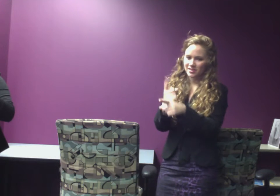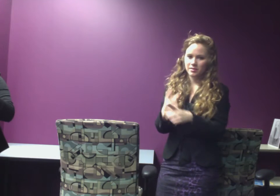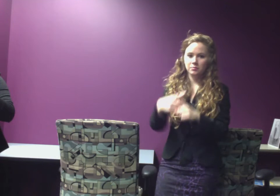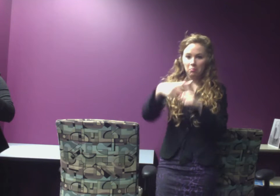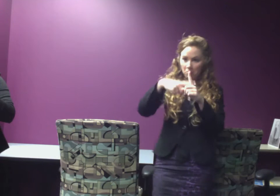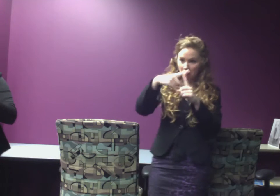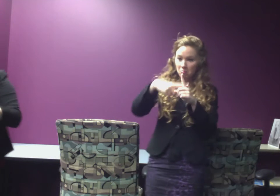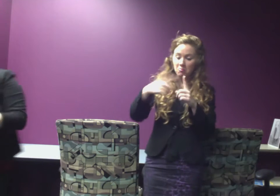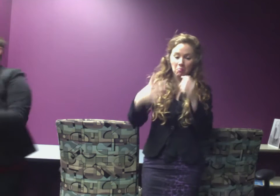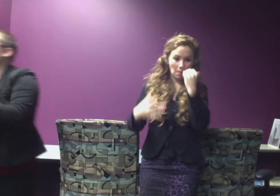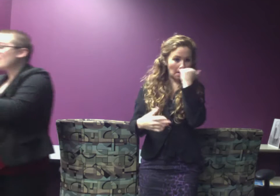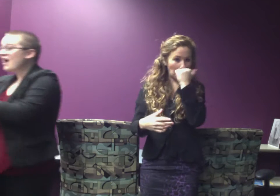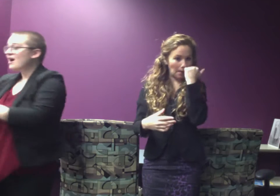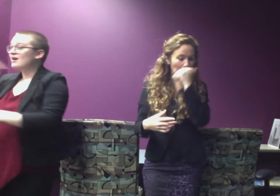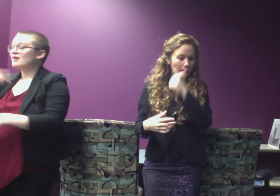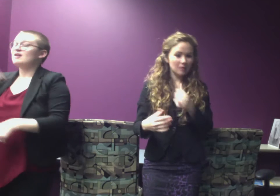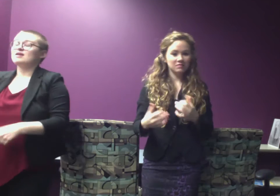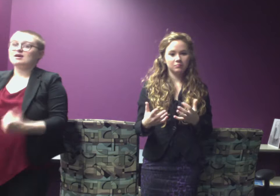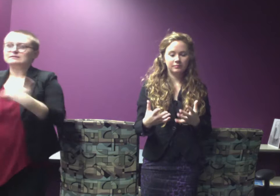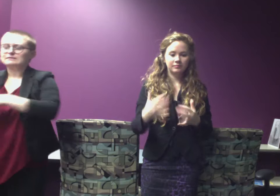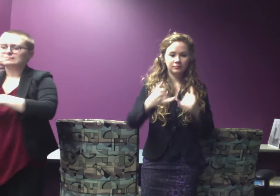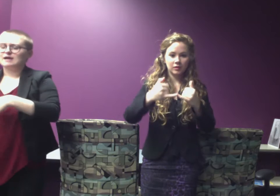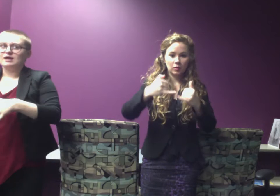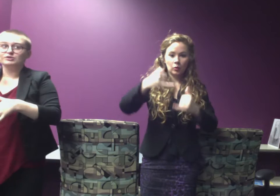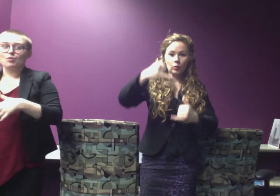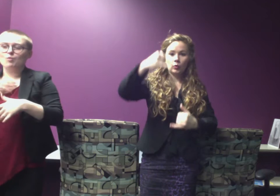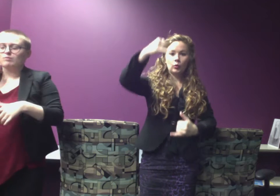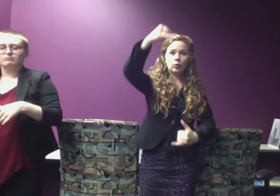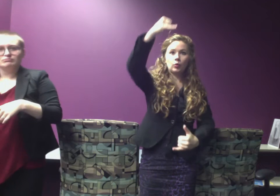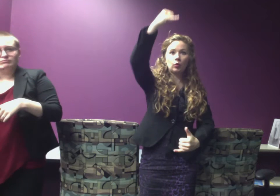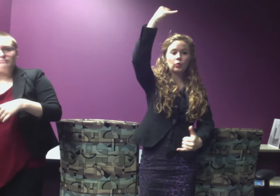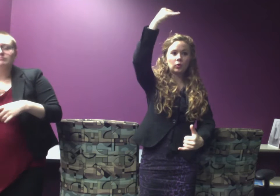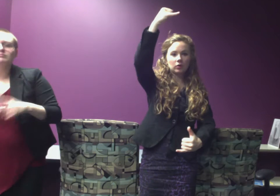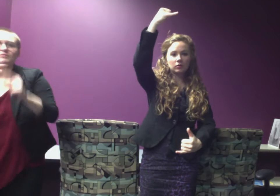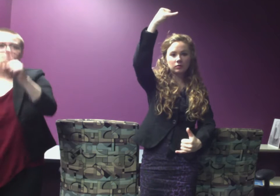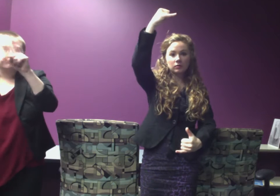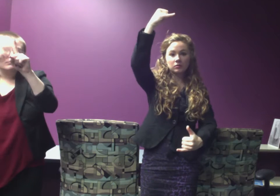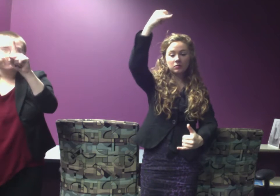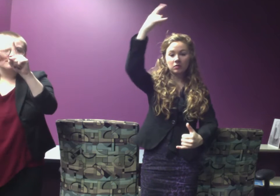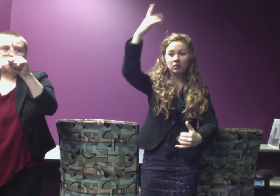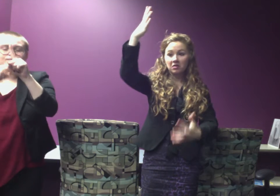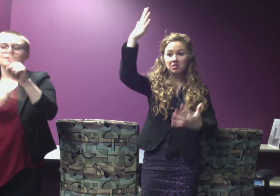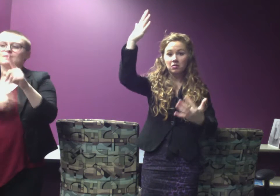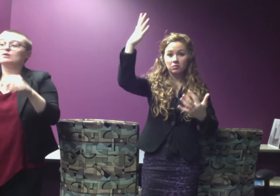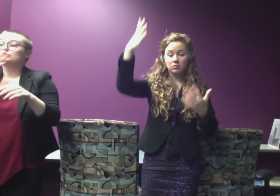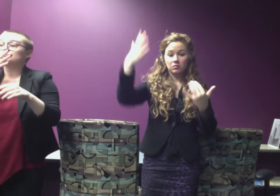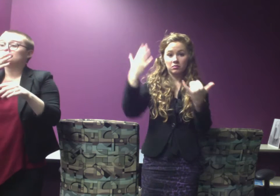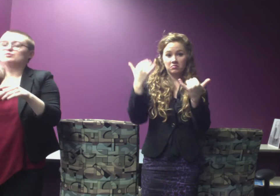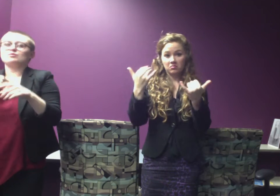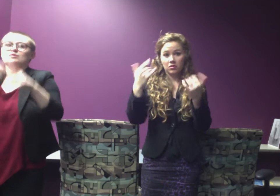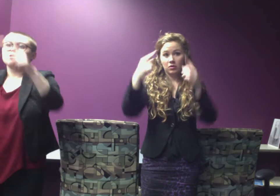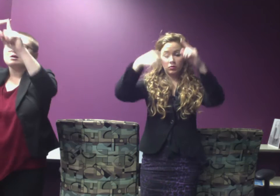warm in here. That's way up to the top, and pretty soon it's going to be way down on the bottom here in Minnesota. And we'll have negative